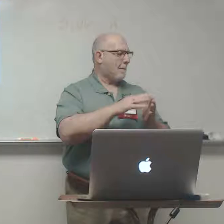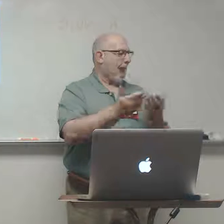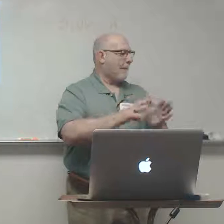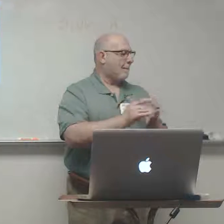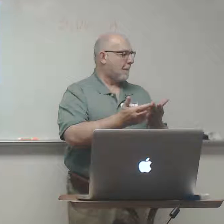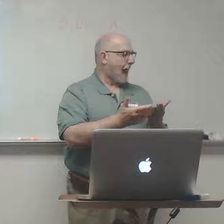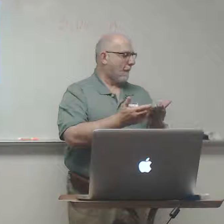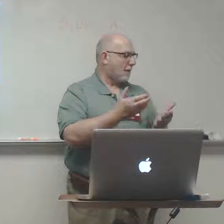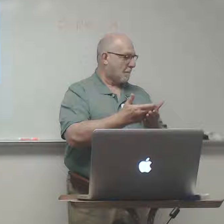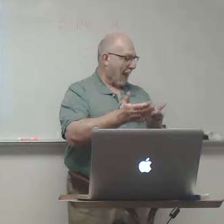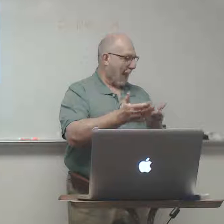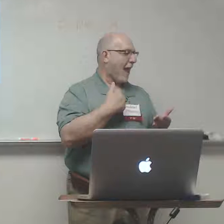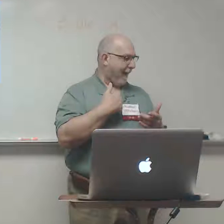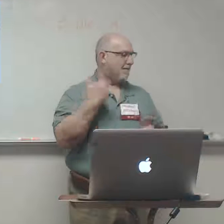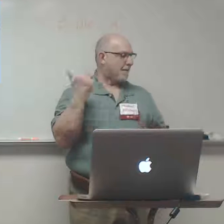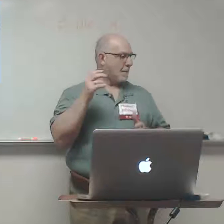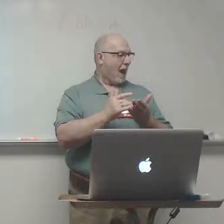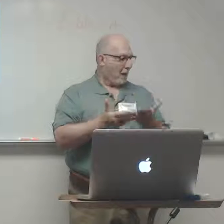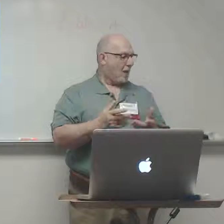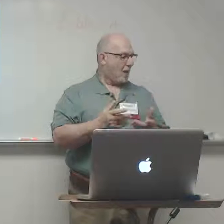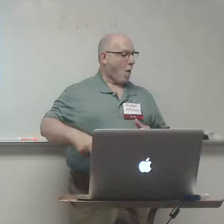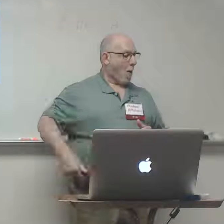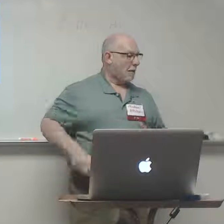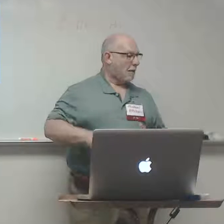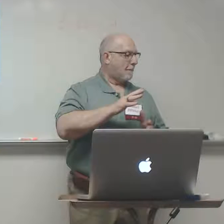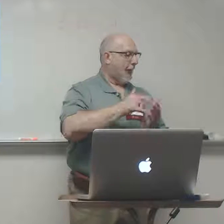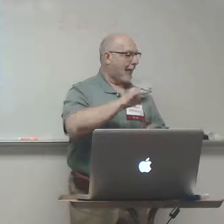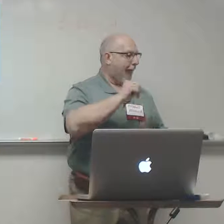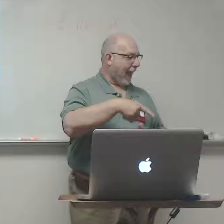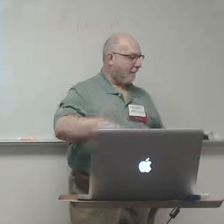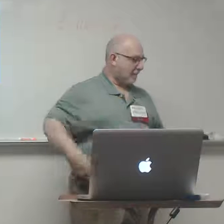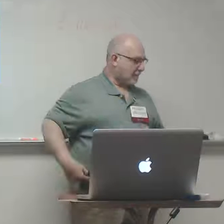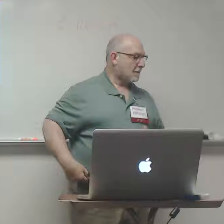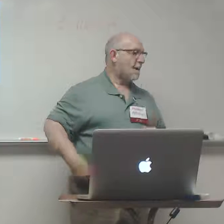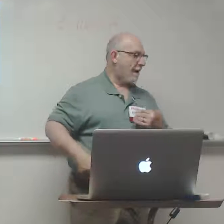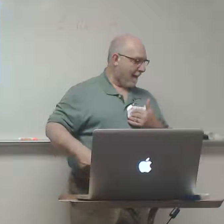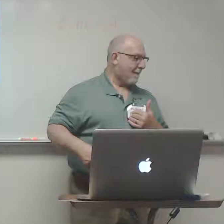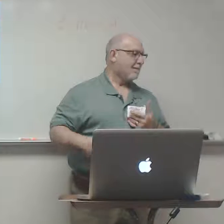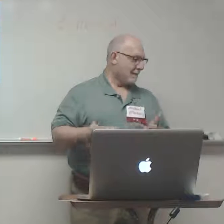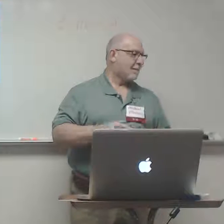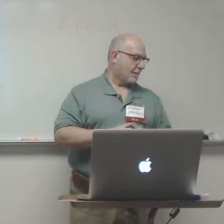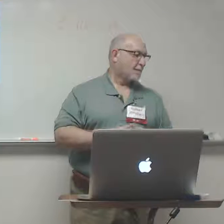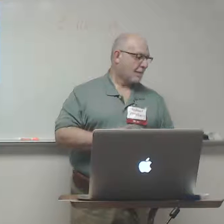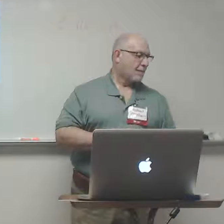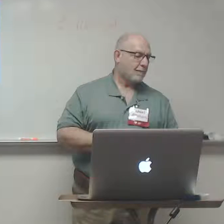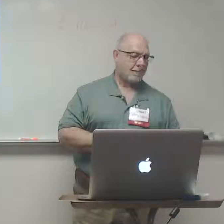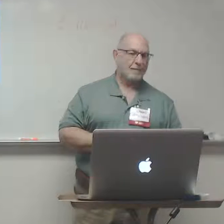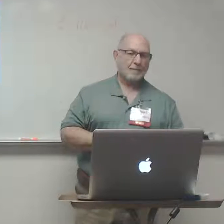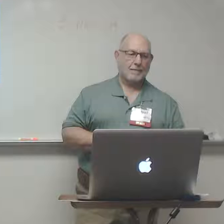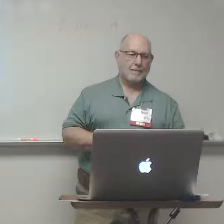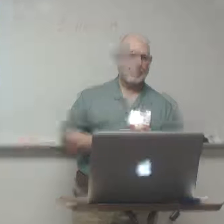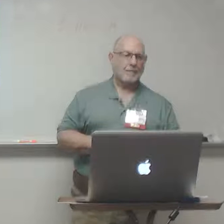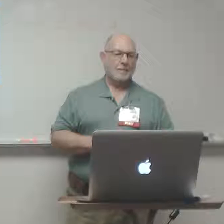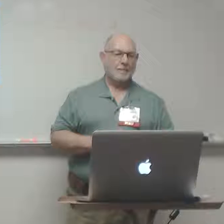buy Bible, Where can I get one? You can go to a Bible bookstore. You can get a Bible app on your phone. It'll have